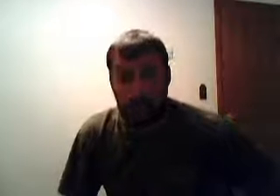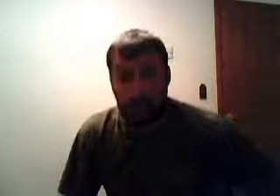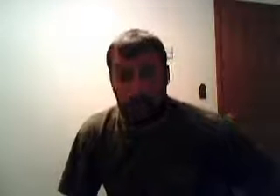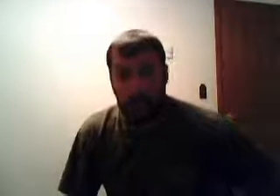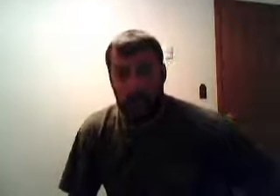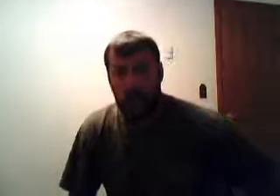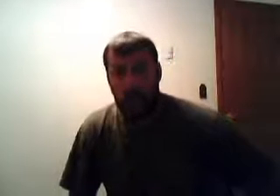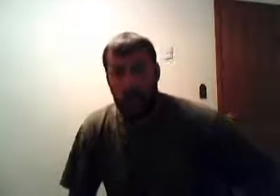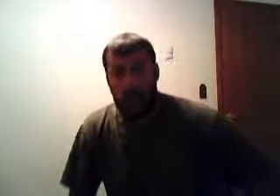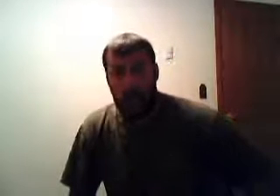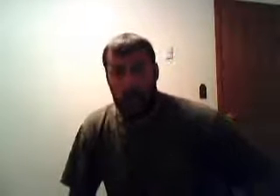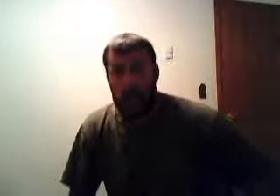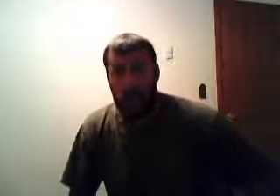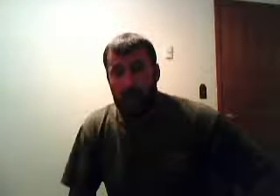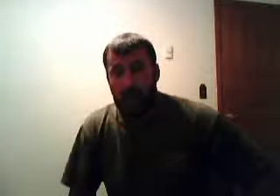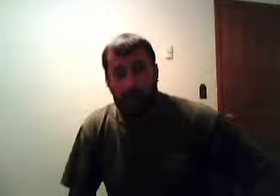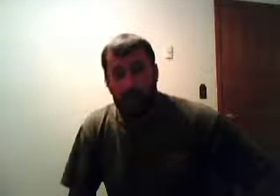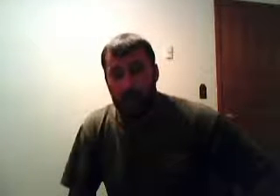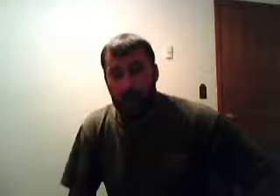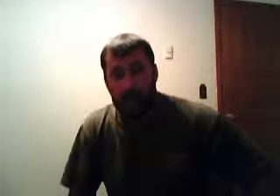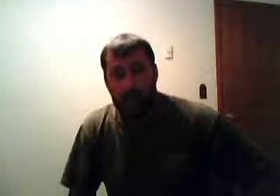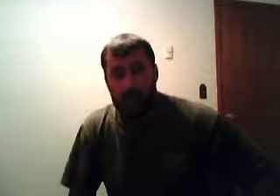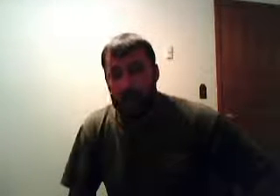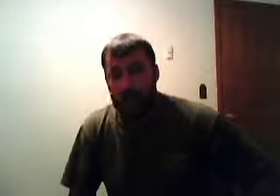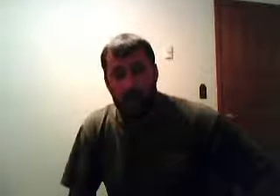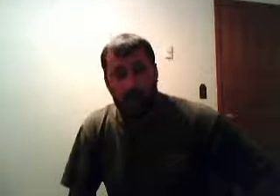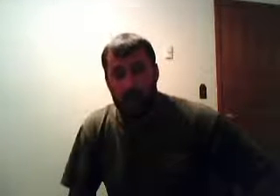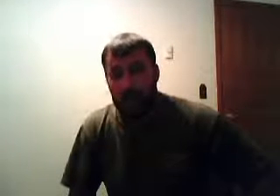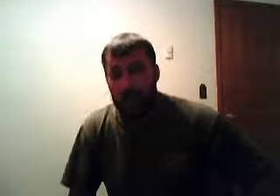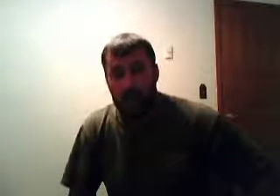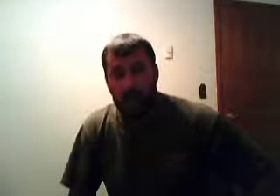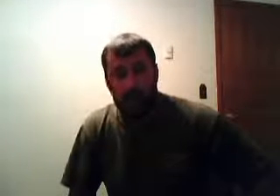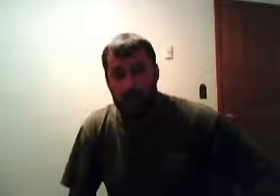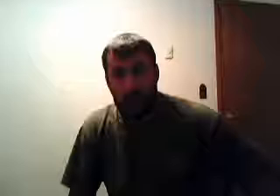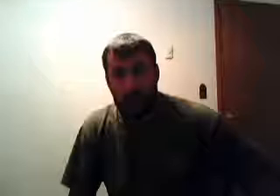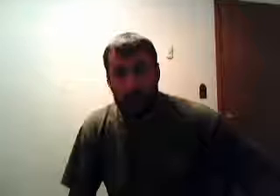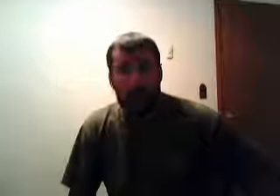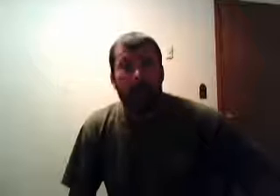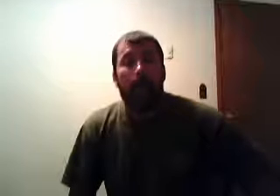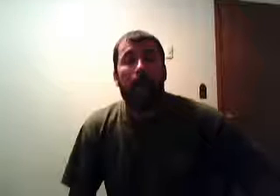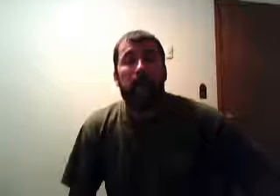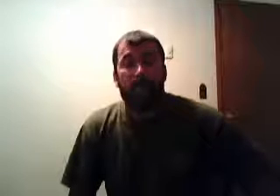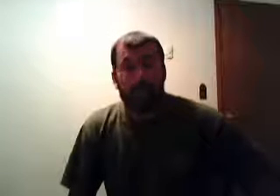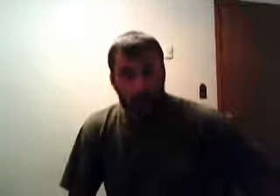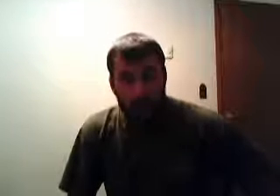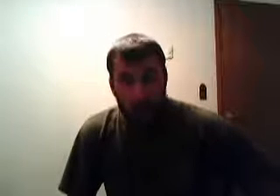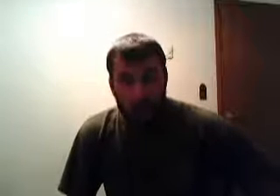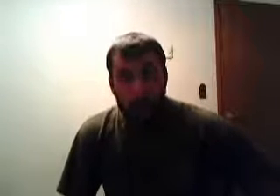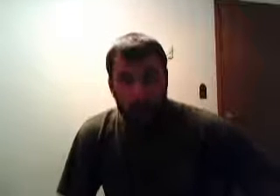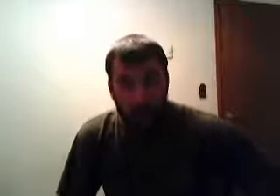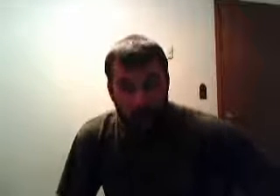do. And I know a lot of you sitting there thinking, man, this dude is so loony. No, it's just that you're loony, and I'm telling the